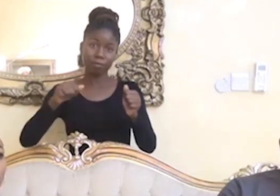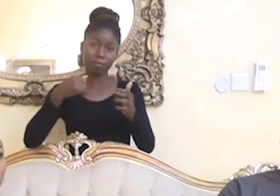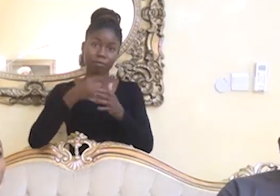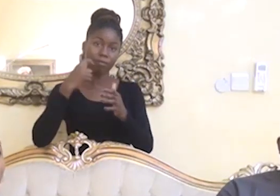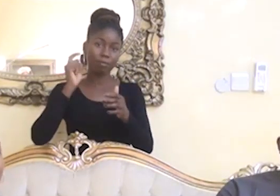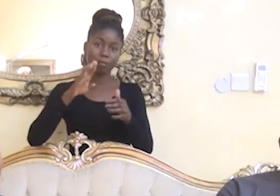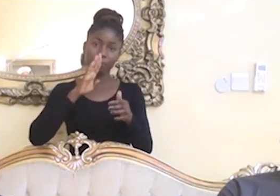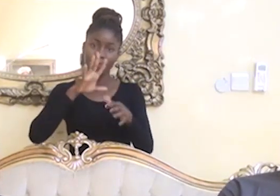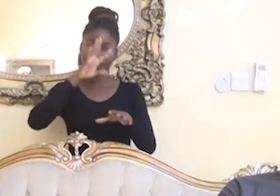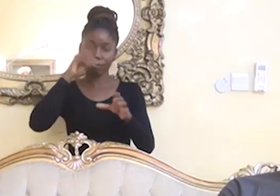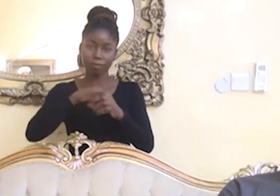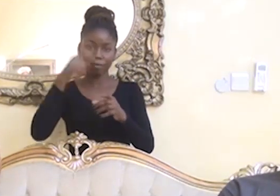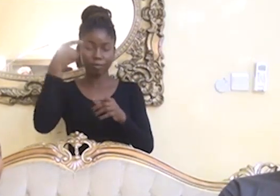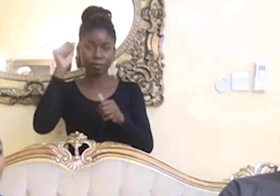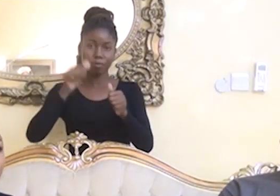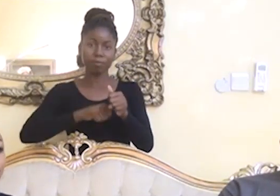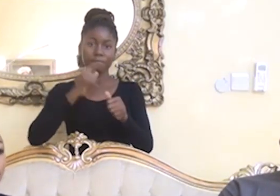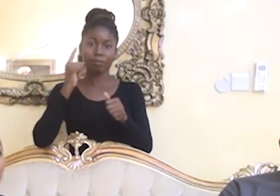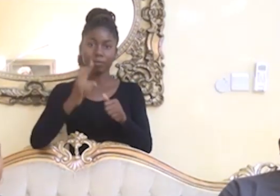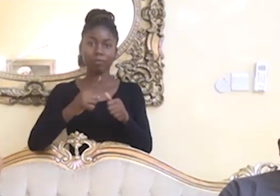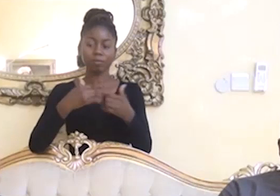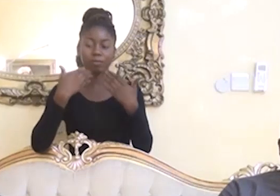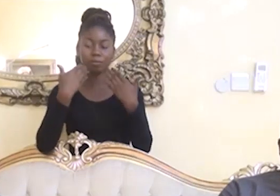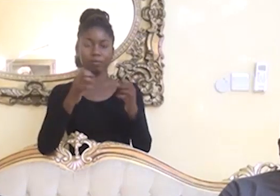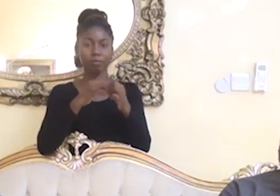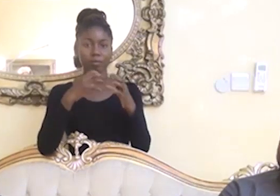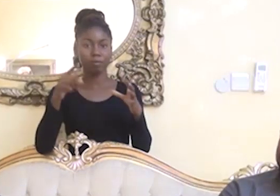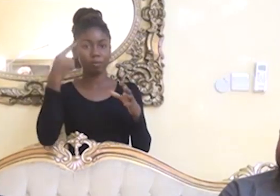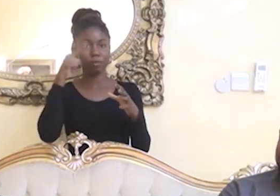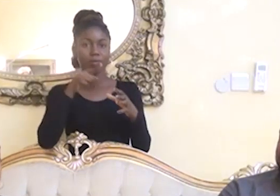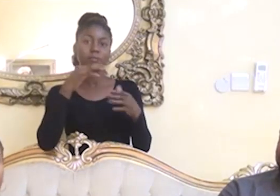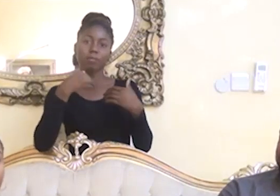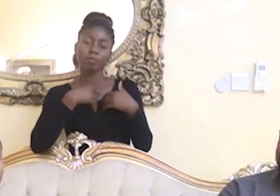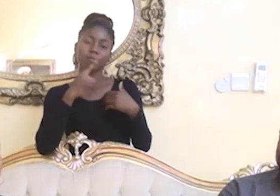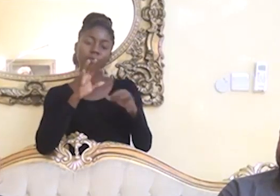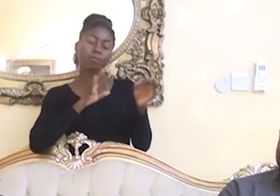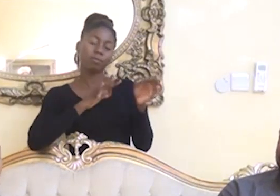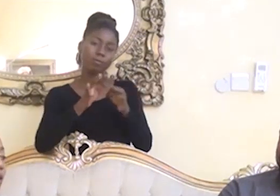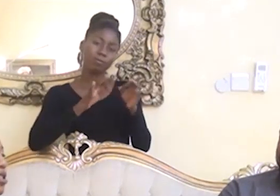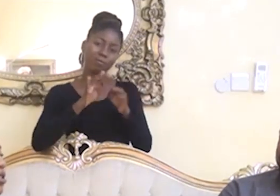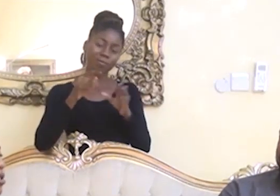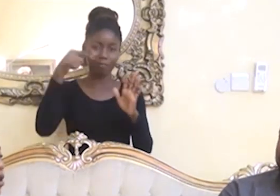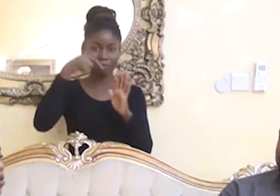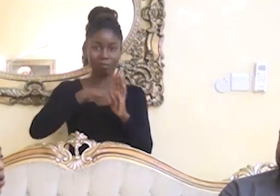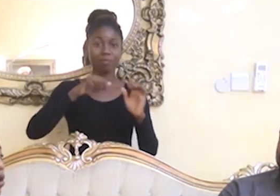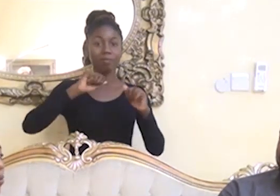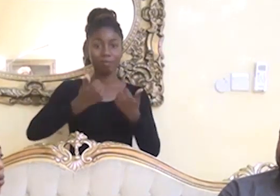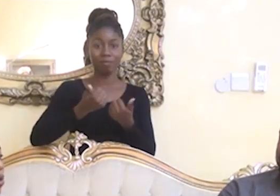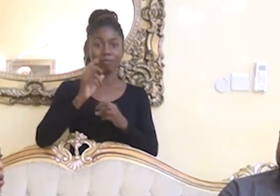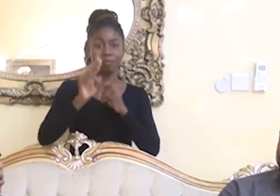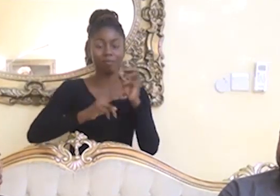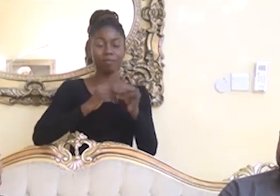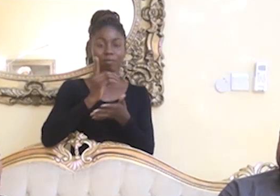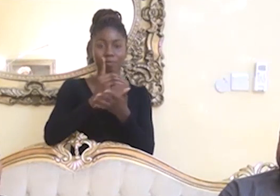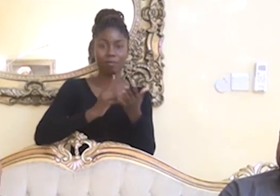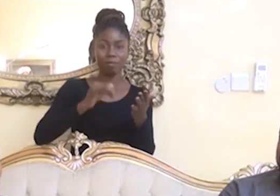everyone. Thank you. Oh, thank you so much. You've really explained in details how universal design is really